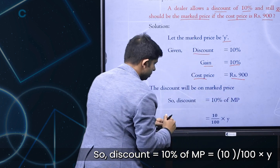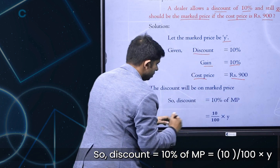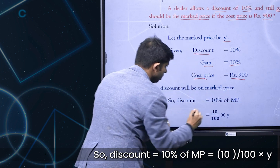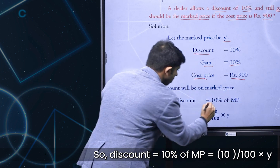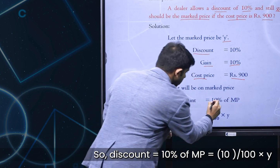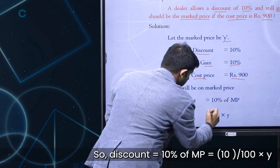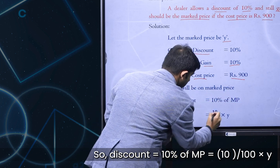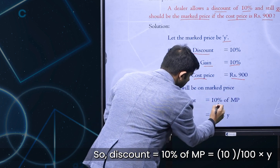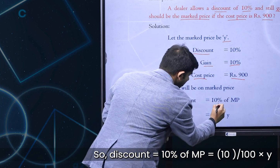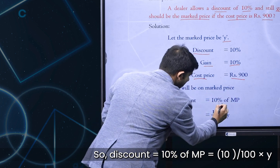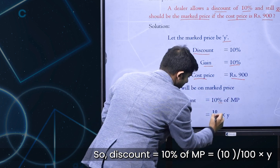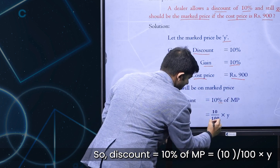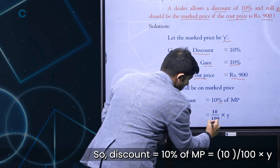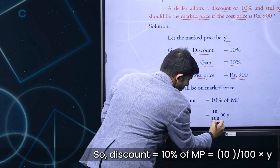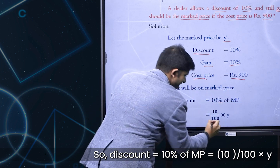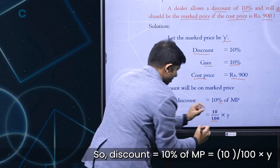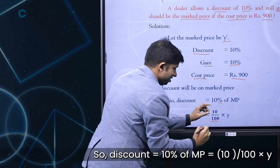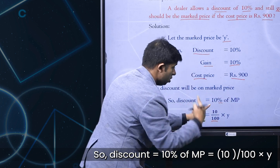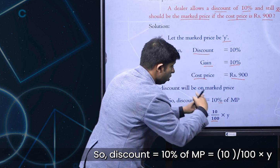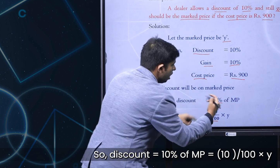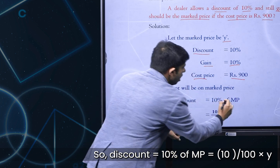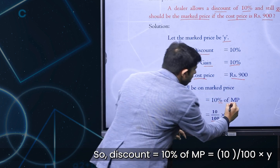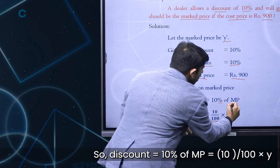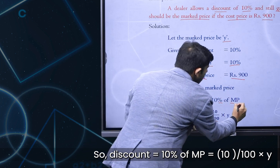equals to 10 by 100 into Y.